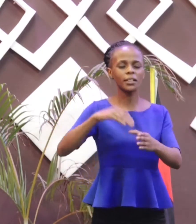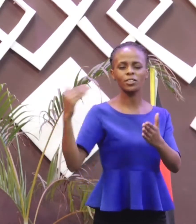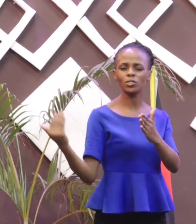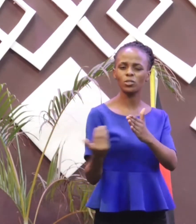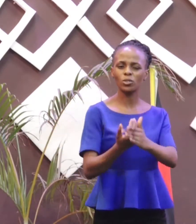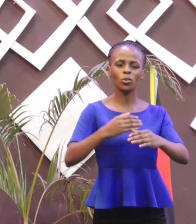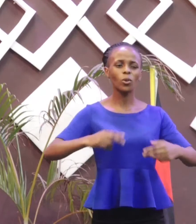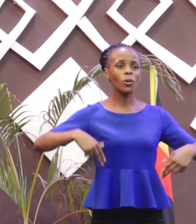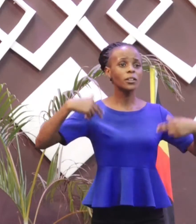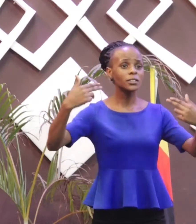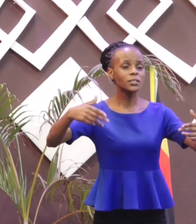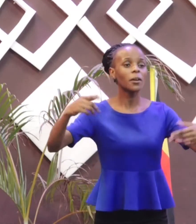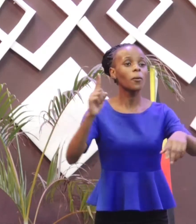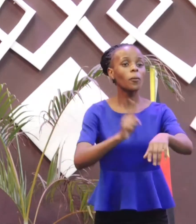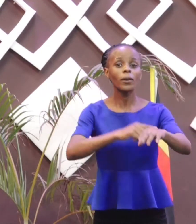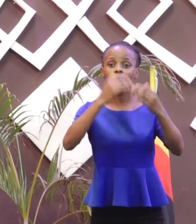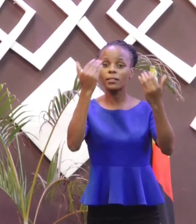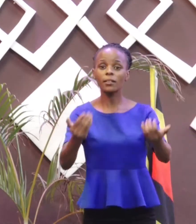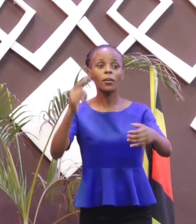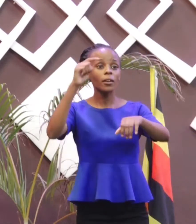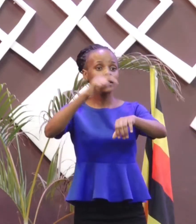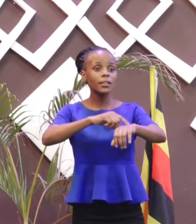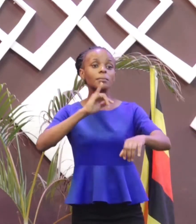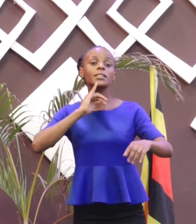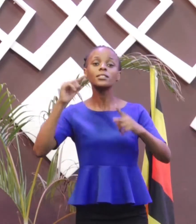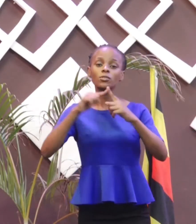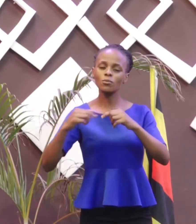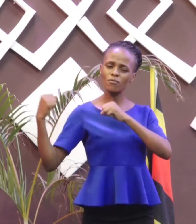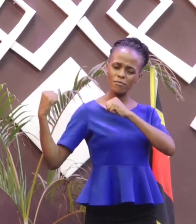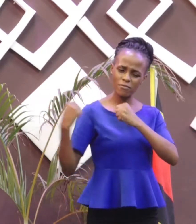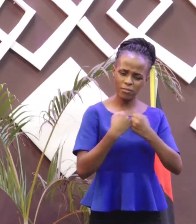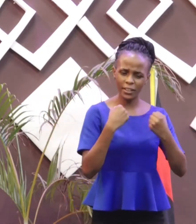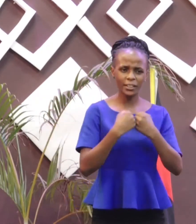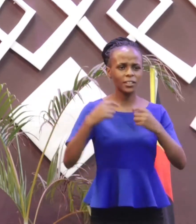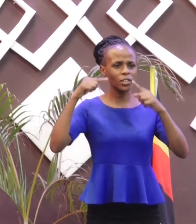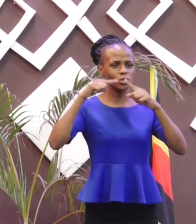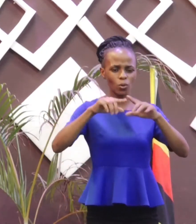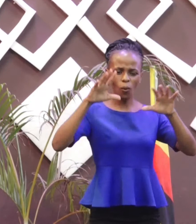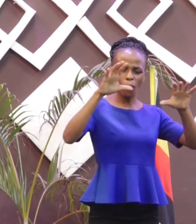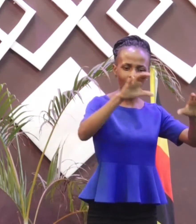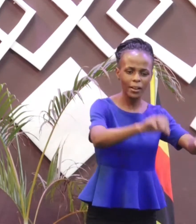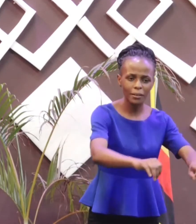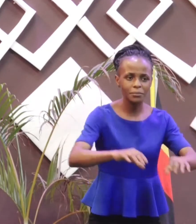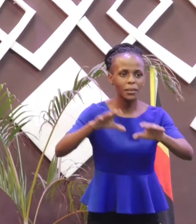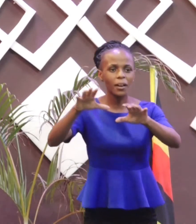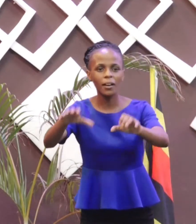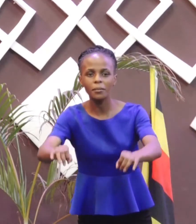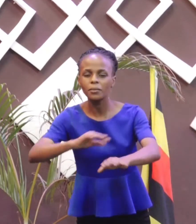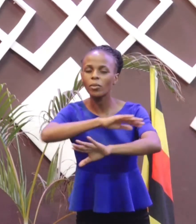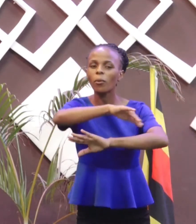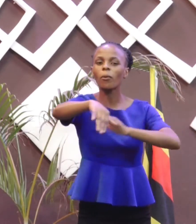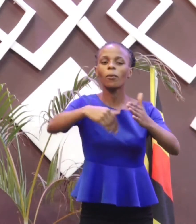now capturing, fighting to take captive of whatever the enemy had